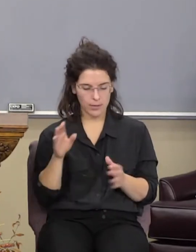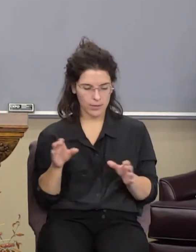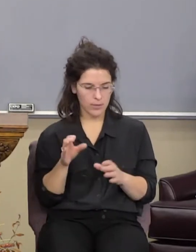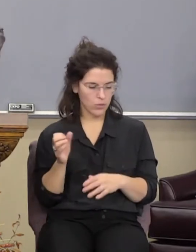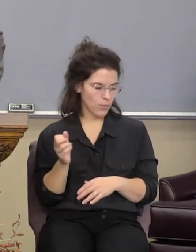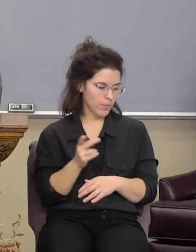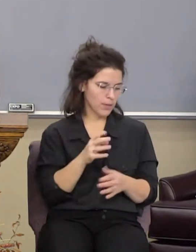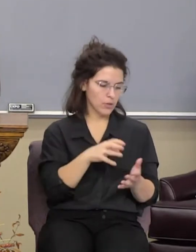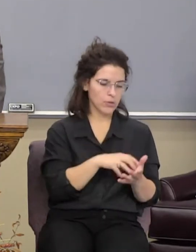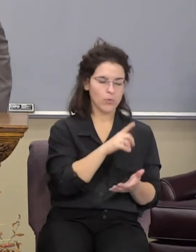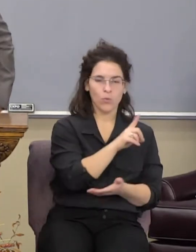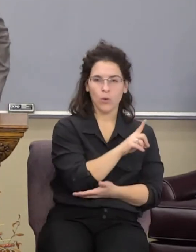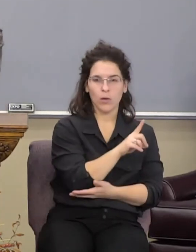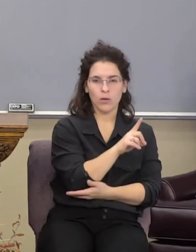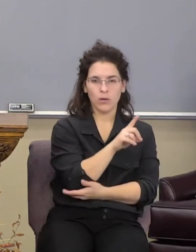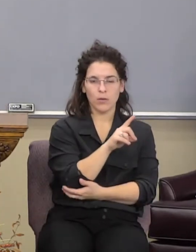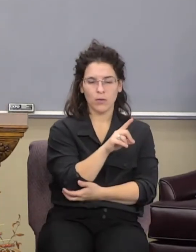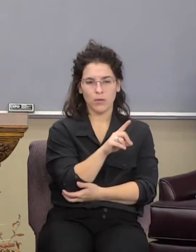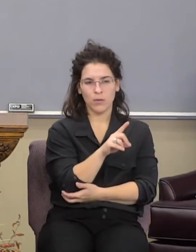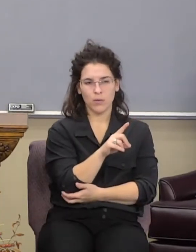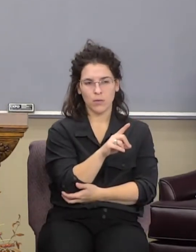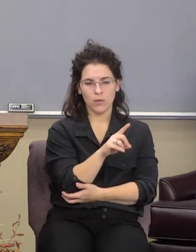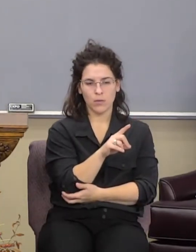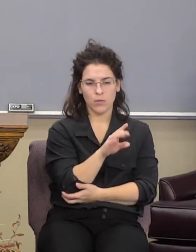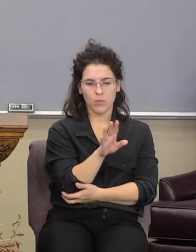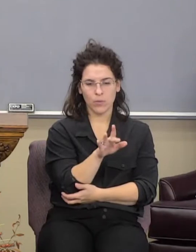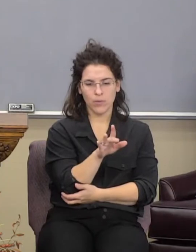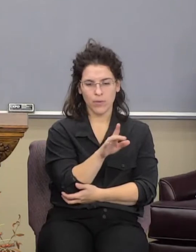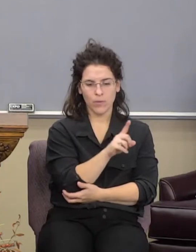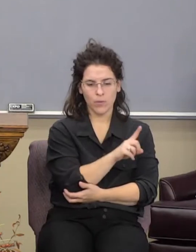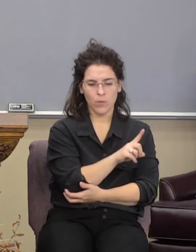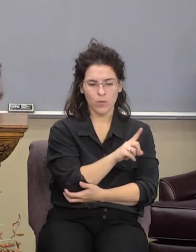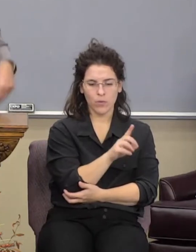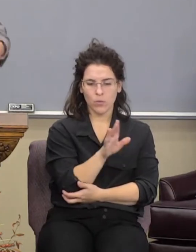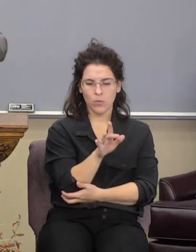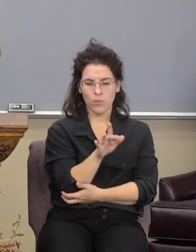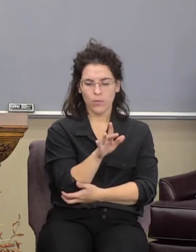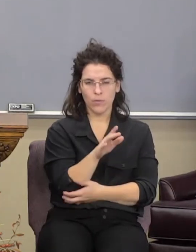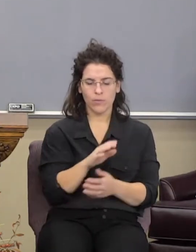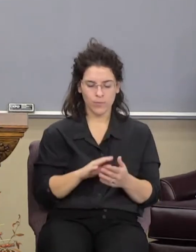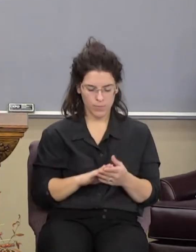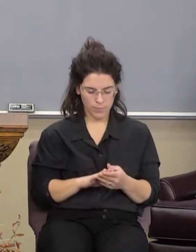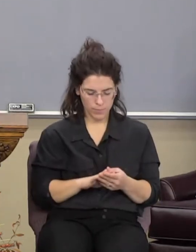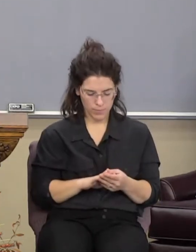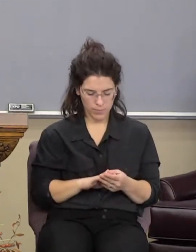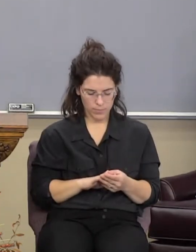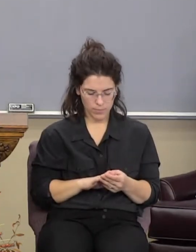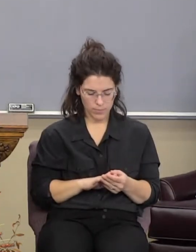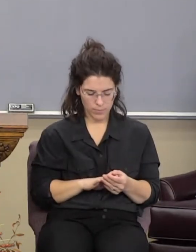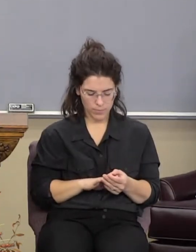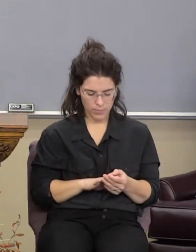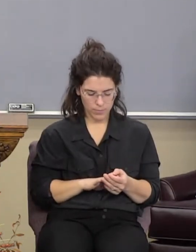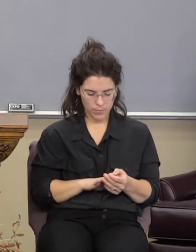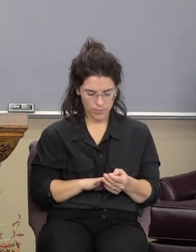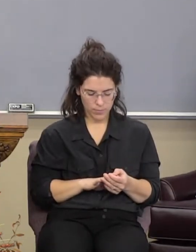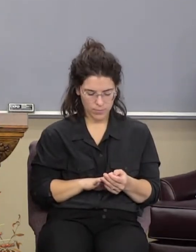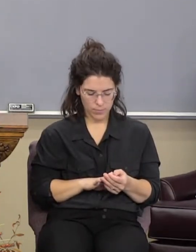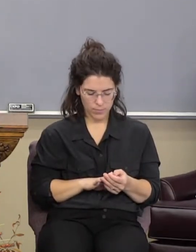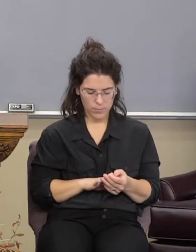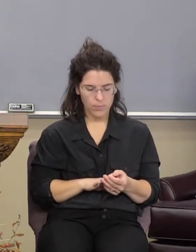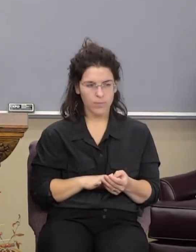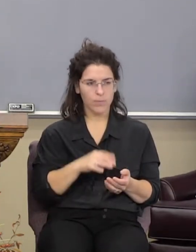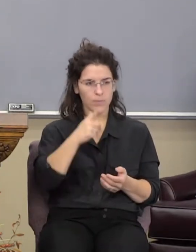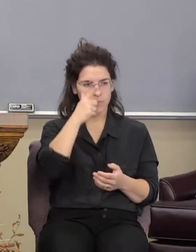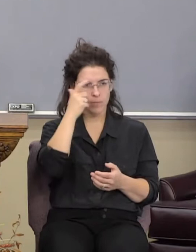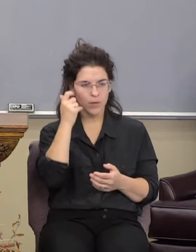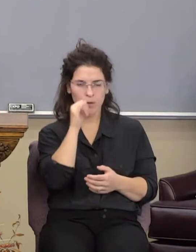and notice there verse 25. Chapter 1. and verse 25. Because